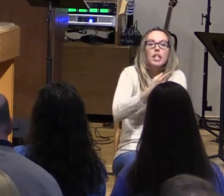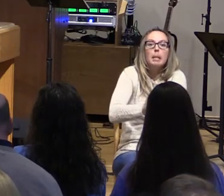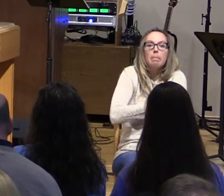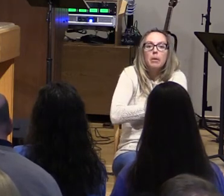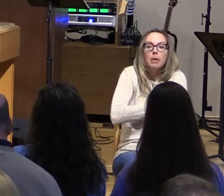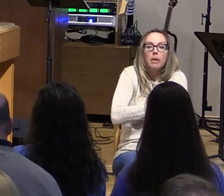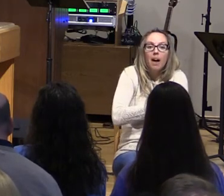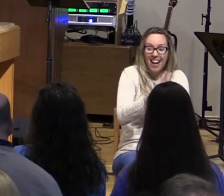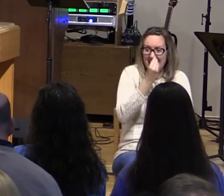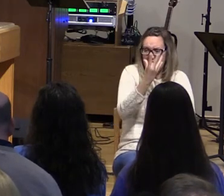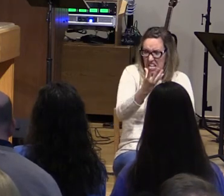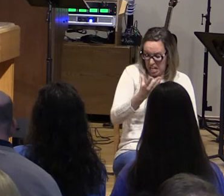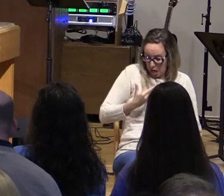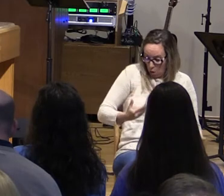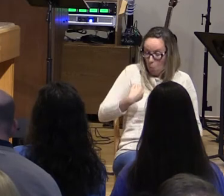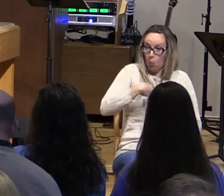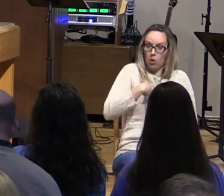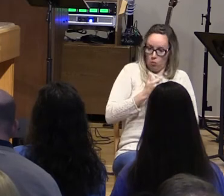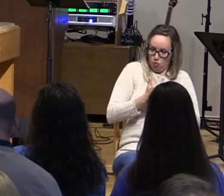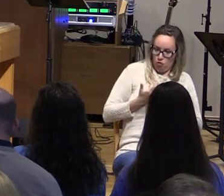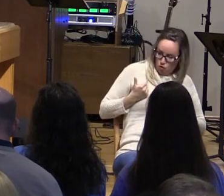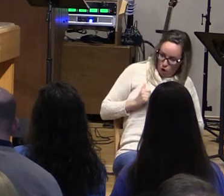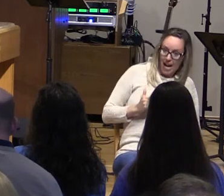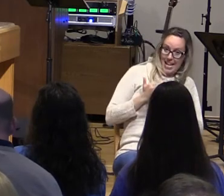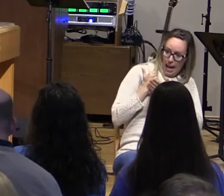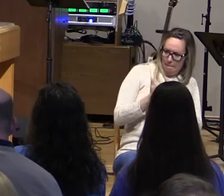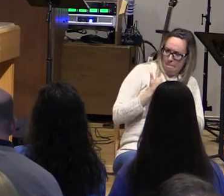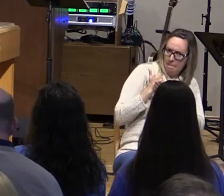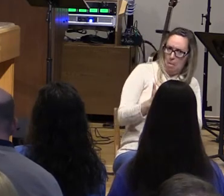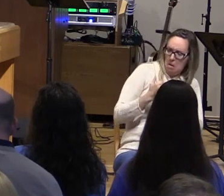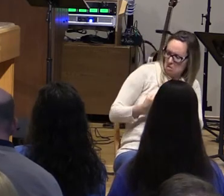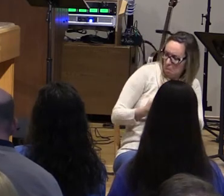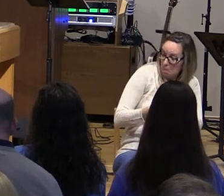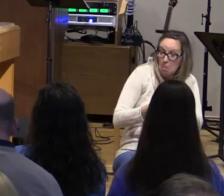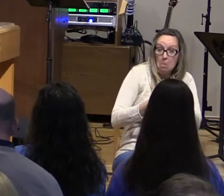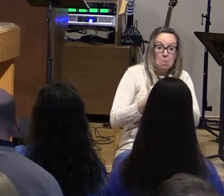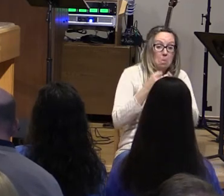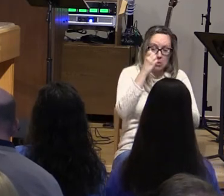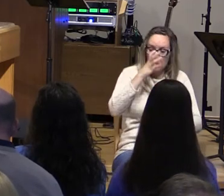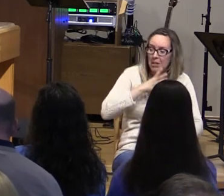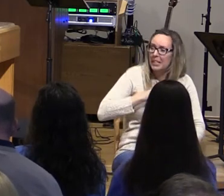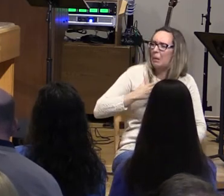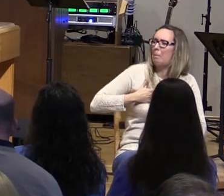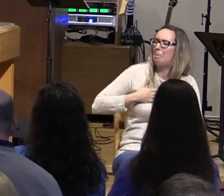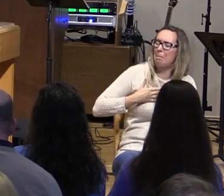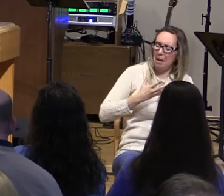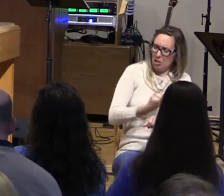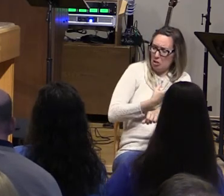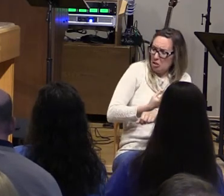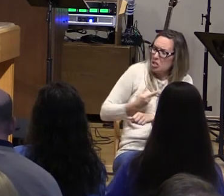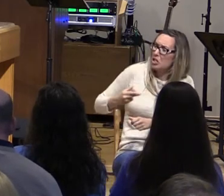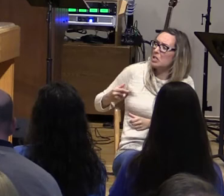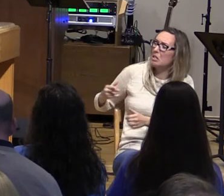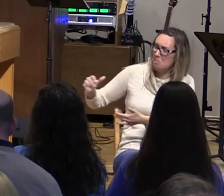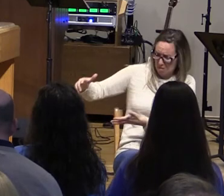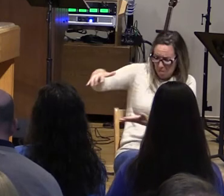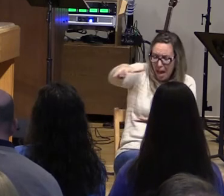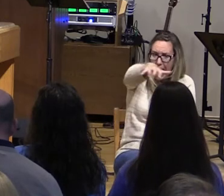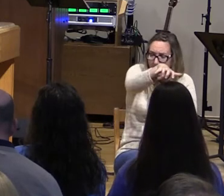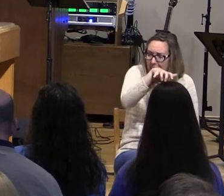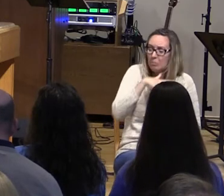Like, he didn't care. We were trying to render aid to him. And all he kept saying was, go get my sheep. My